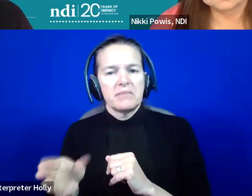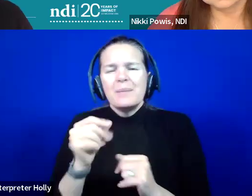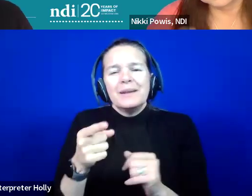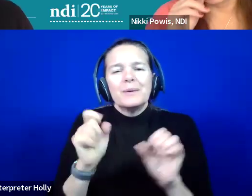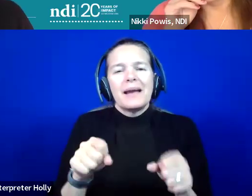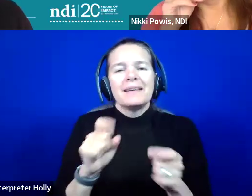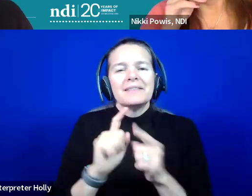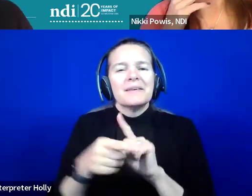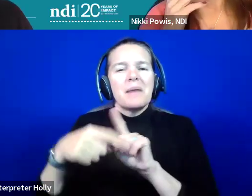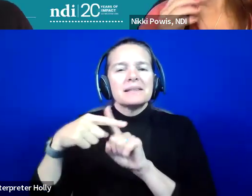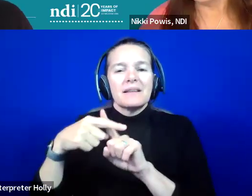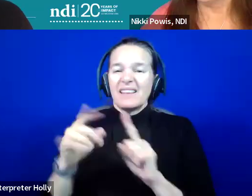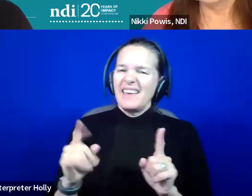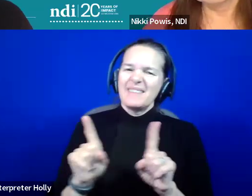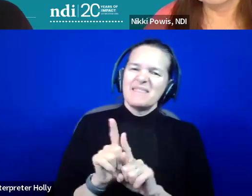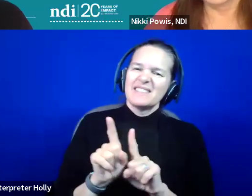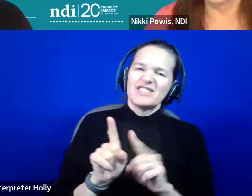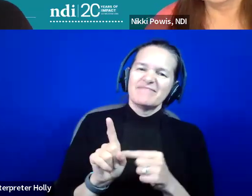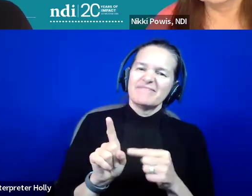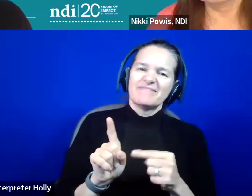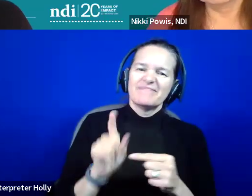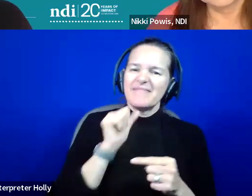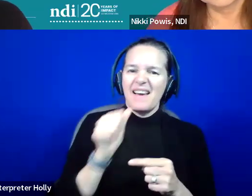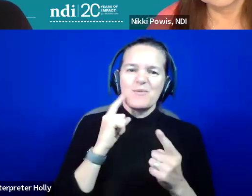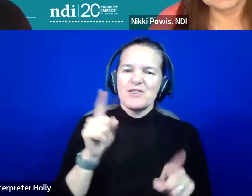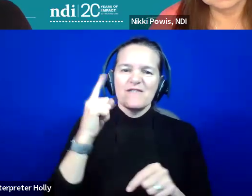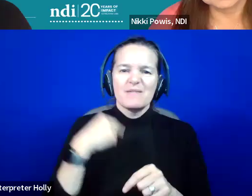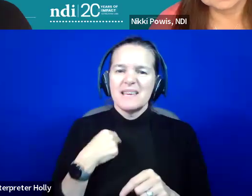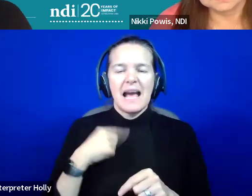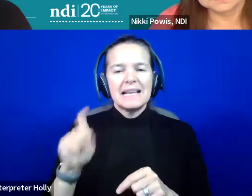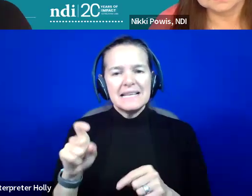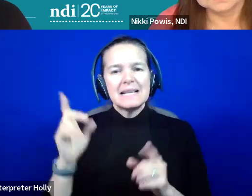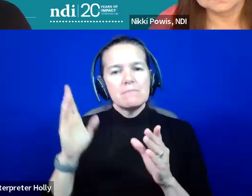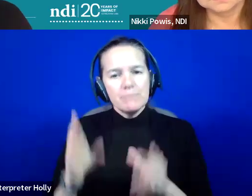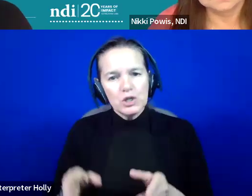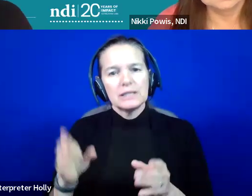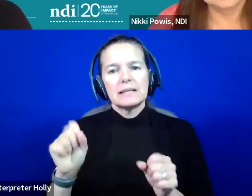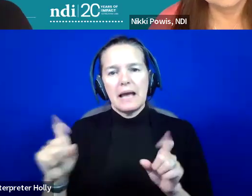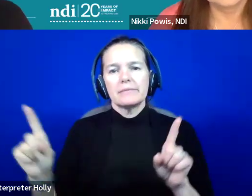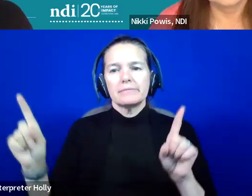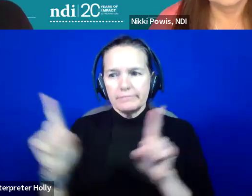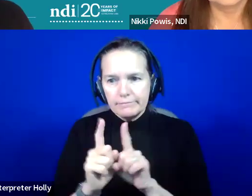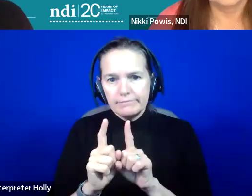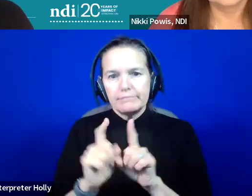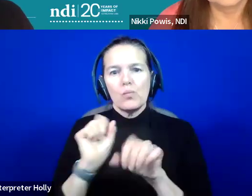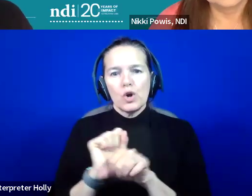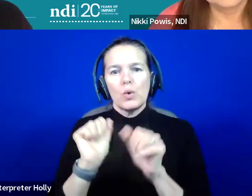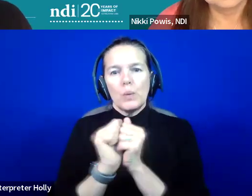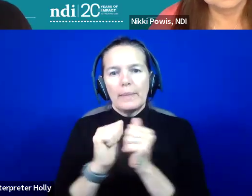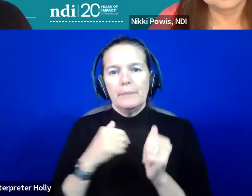this mentor I have is not meeting my needs. I need somebody that can help me with, and be very directly communicative in what you